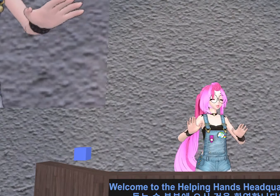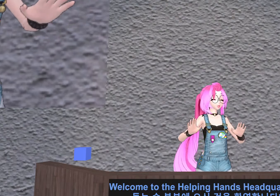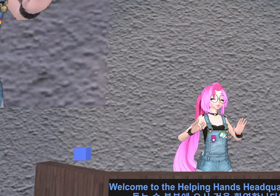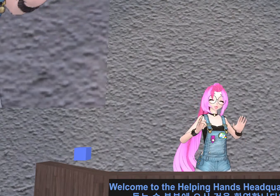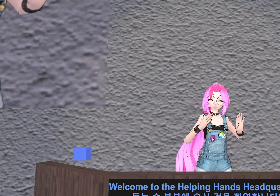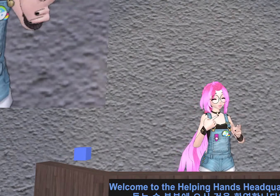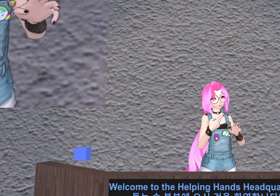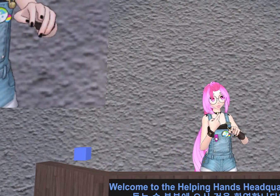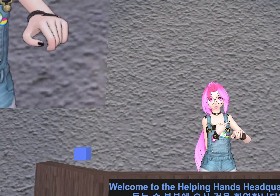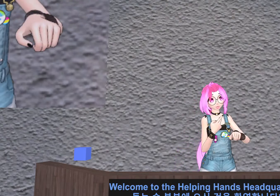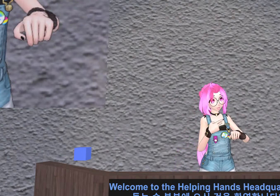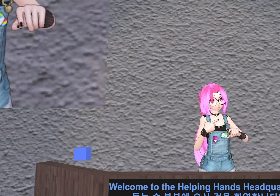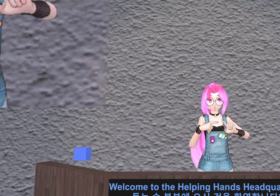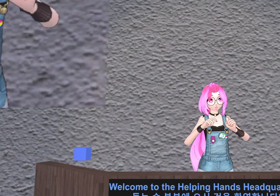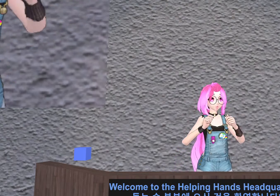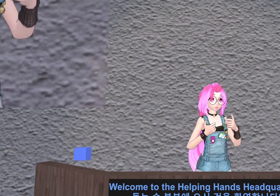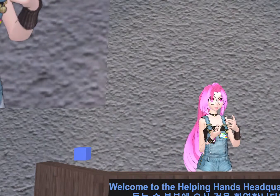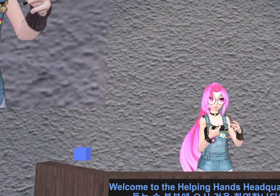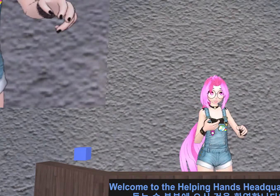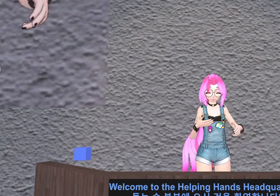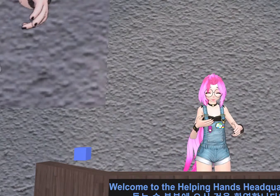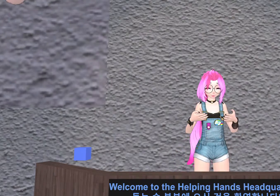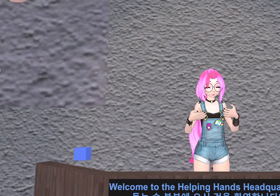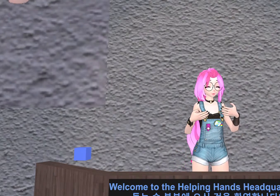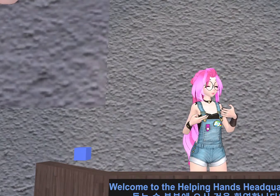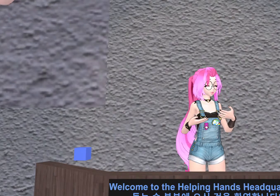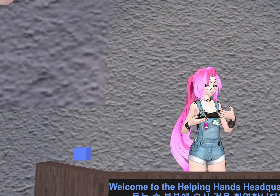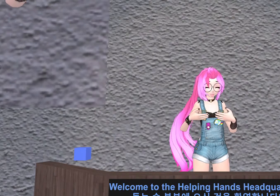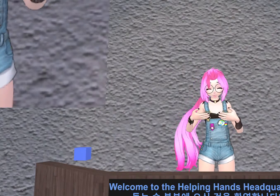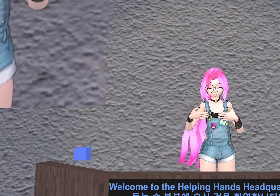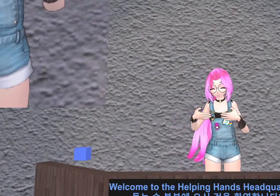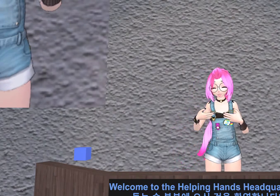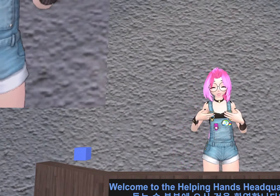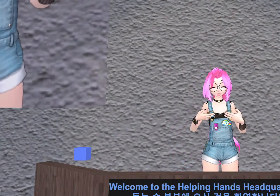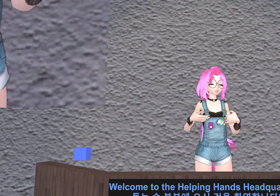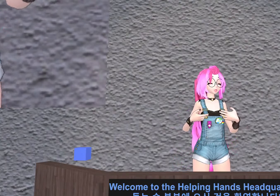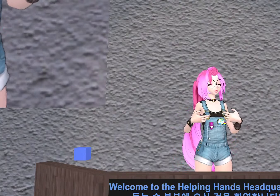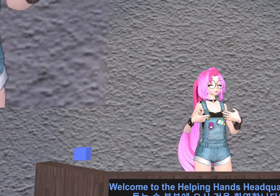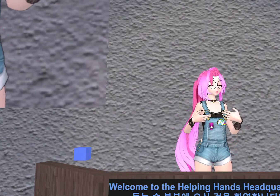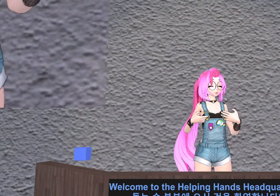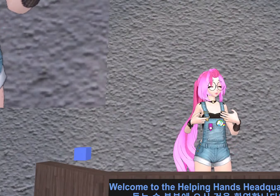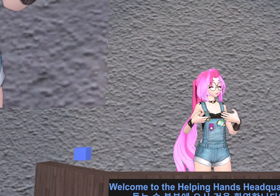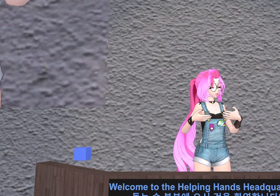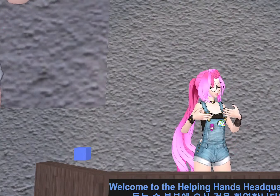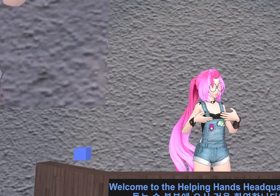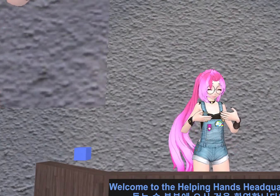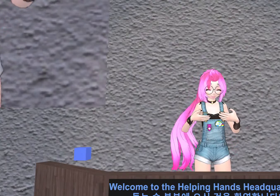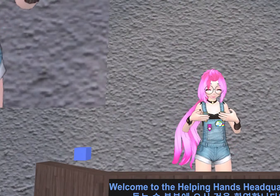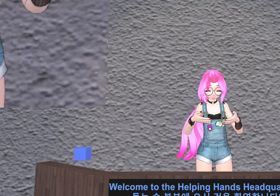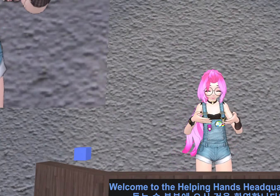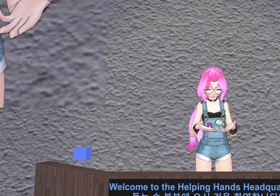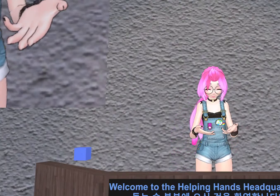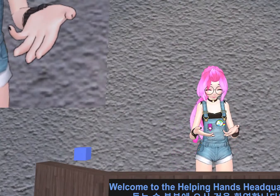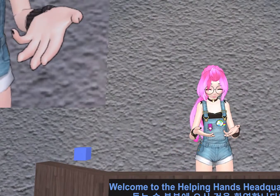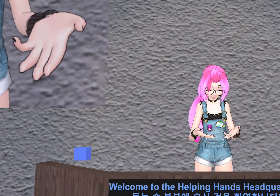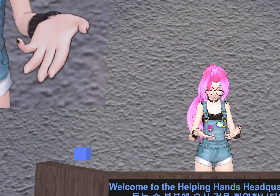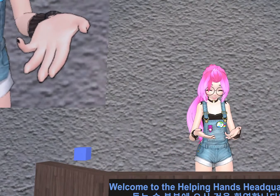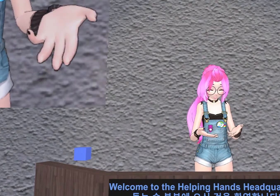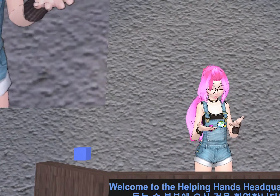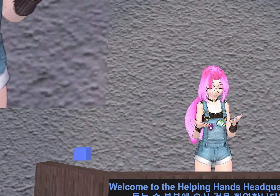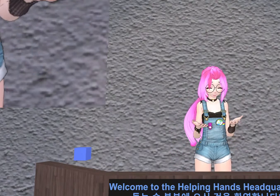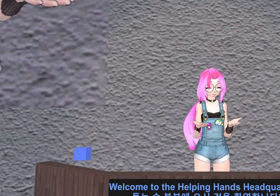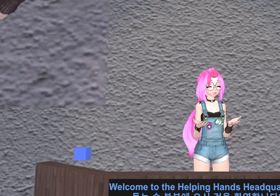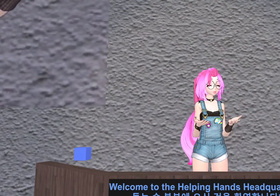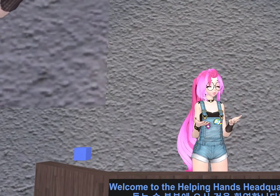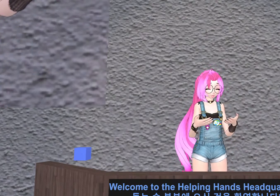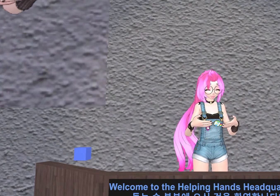sign I'm going to teach y'all, okay? And I've used it all throughout this lesson. Okay, start with your hands like this. My